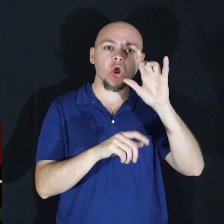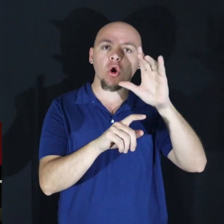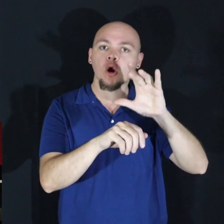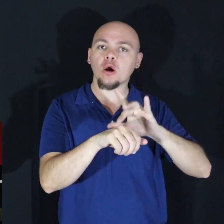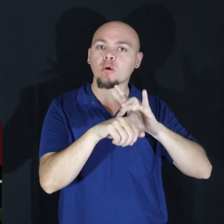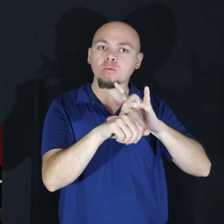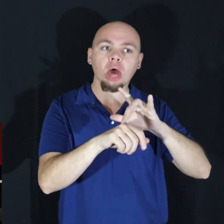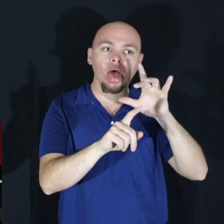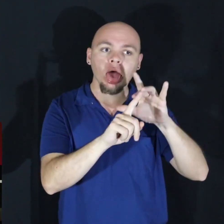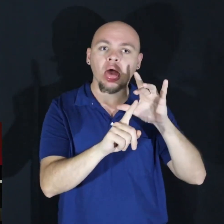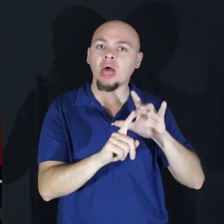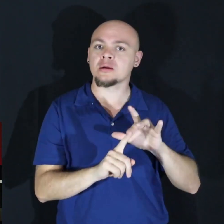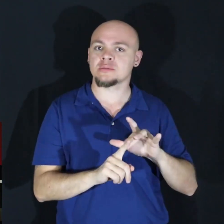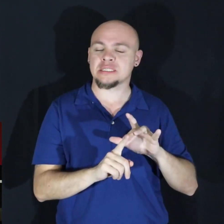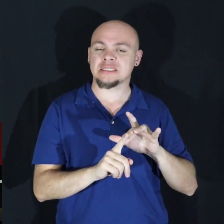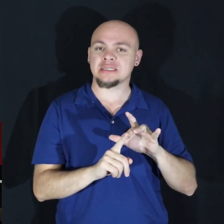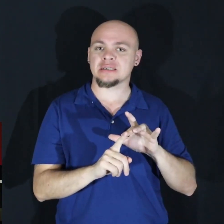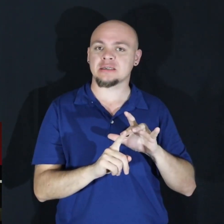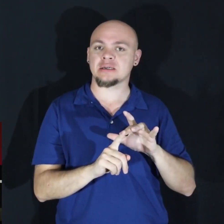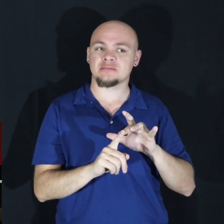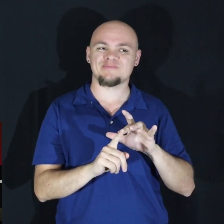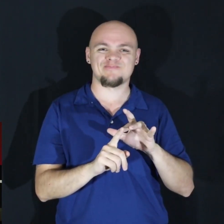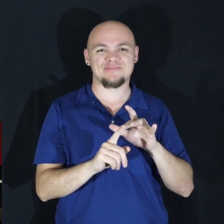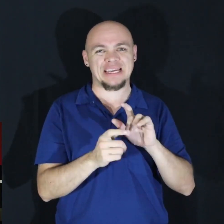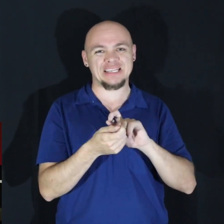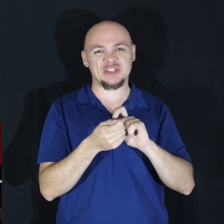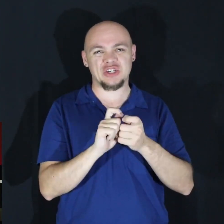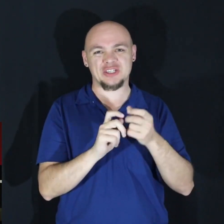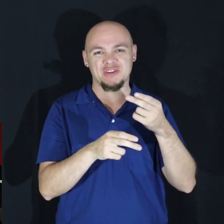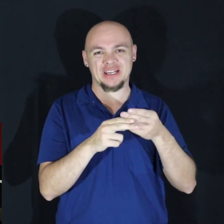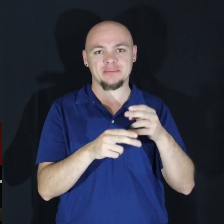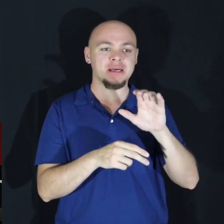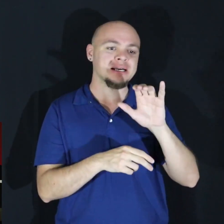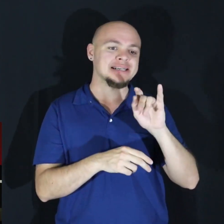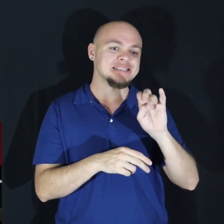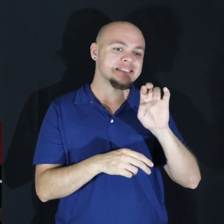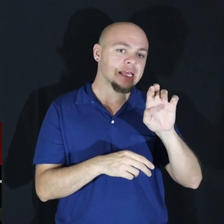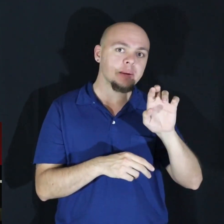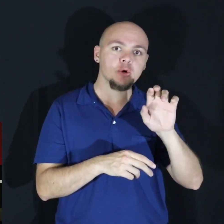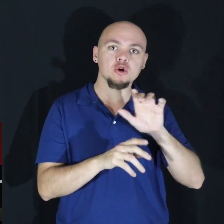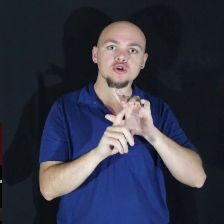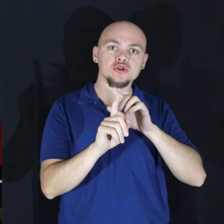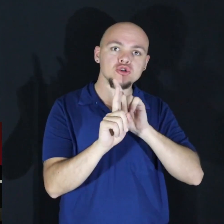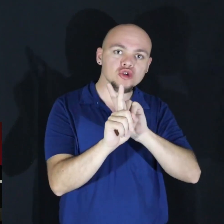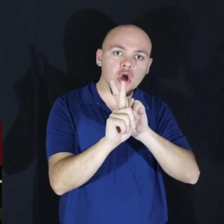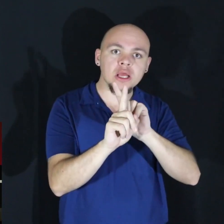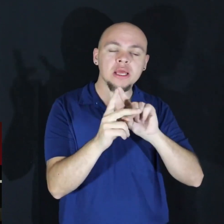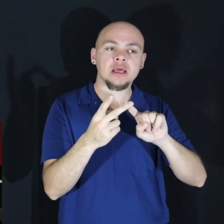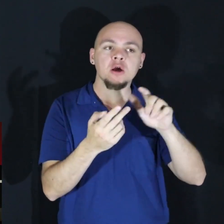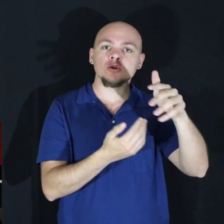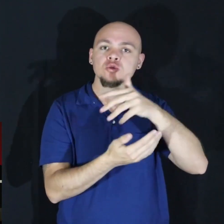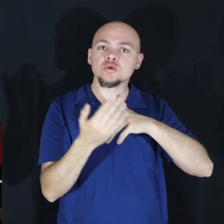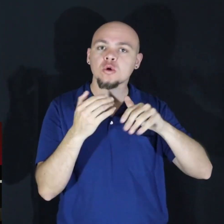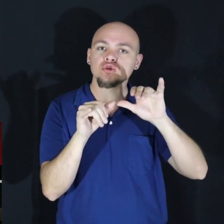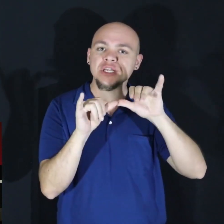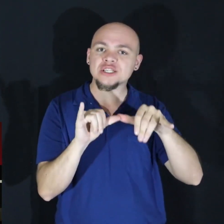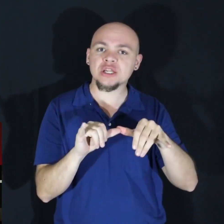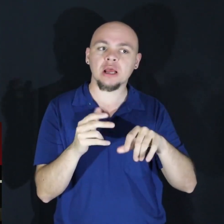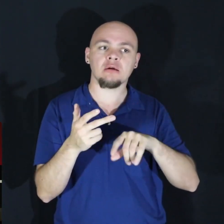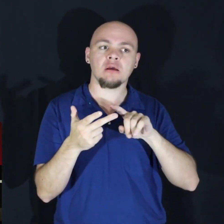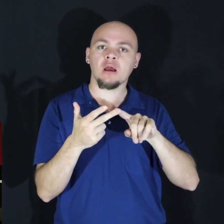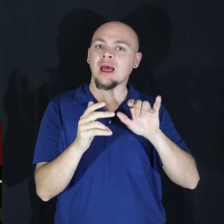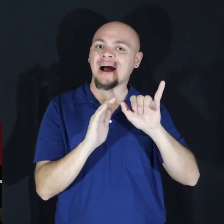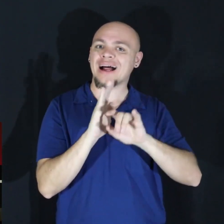just transferred. We have new names for them. Cyber stalking, social engineering, right? Identity theft. Take identity